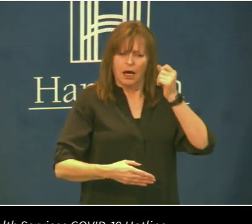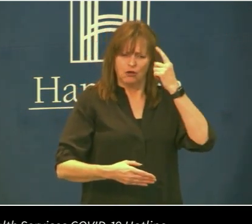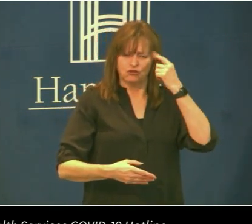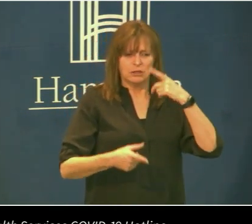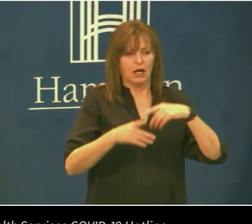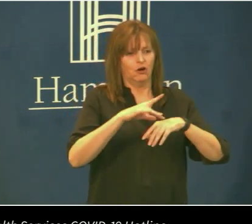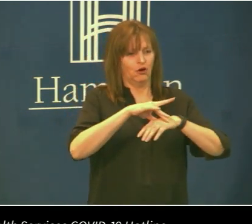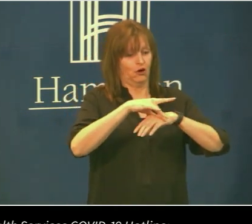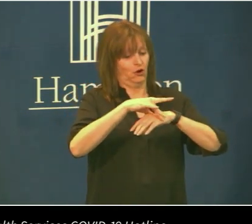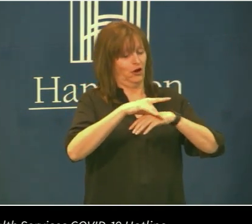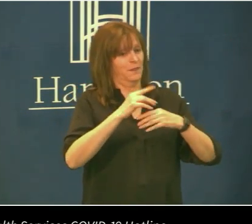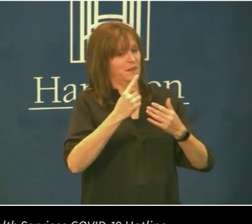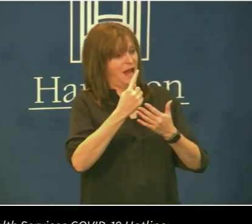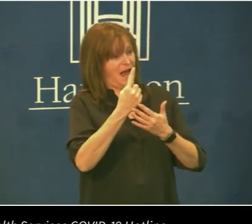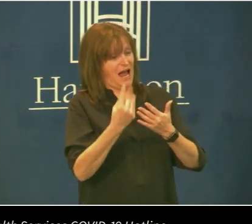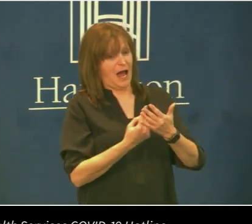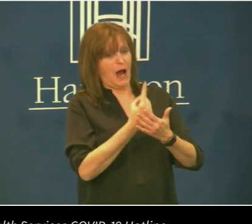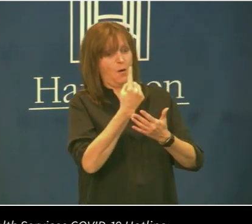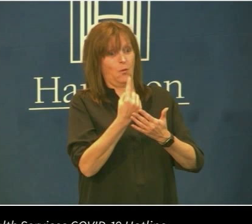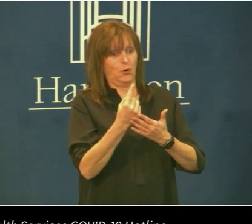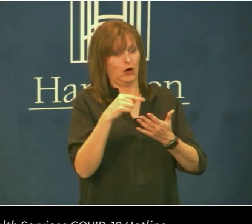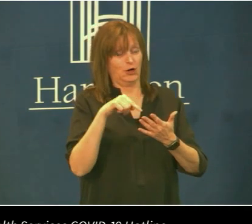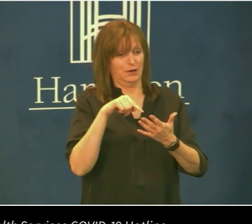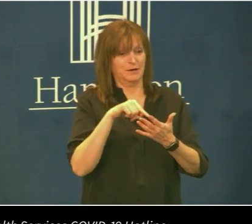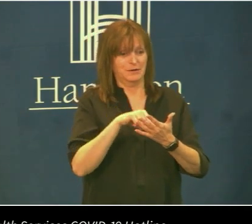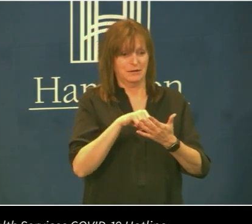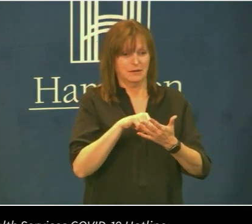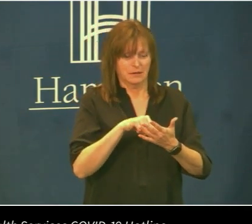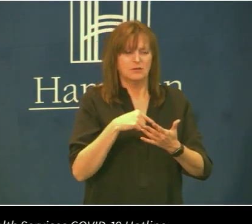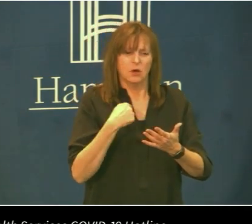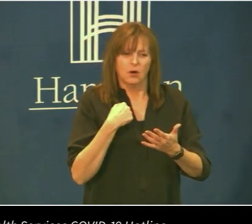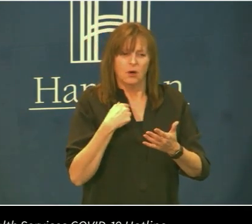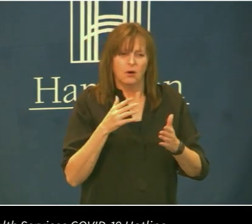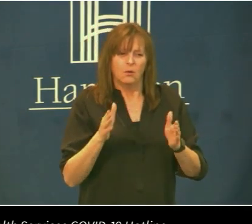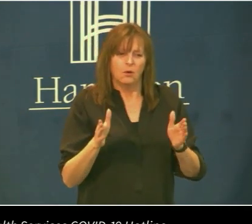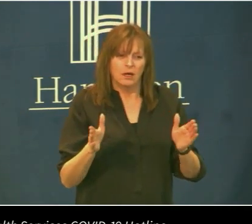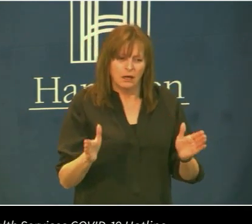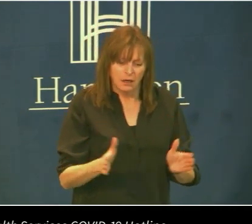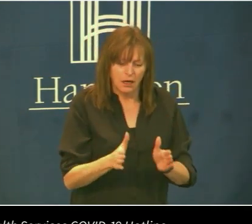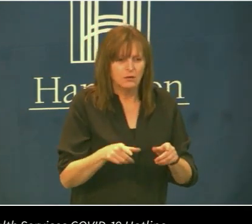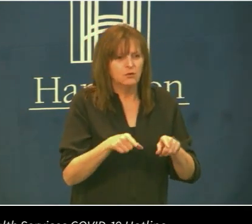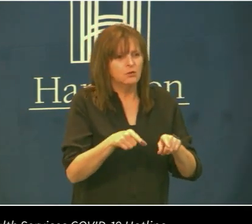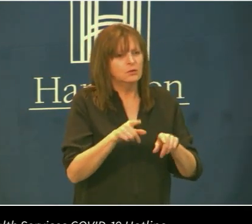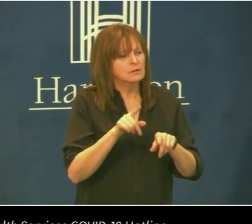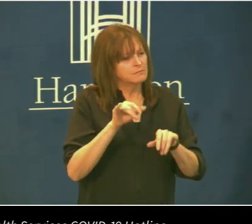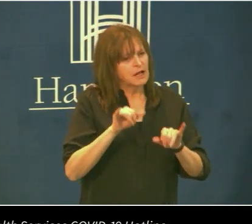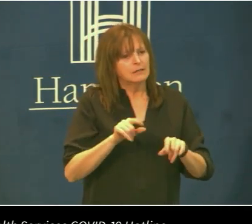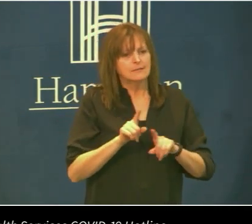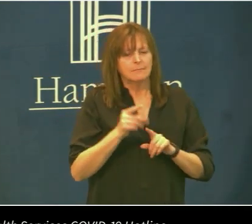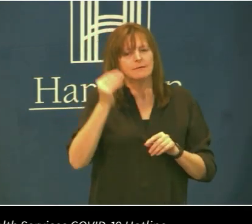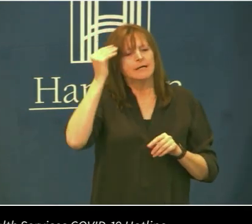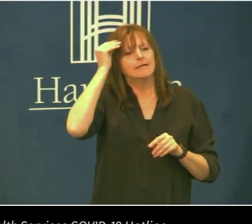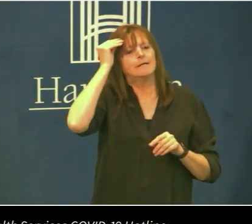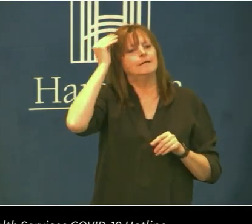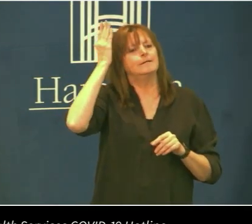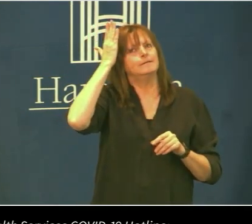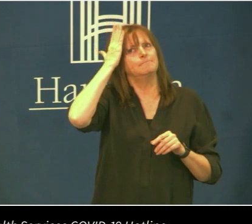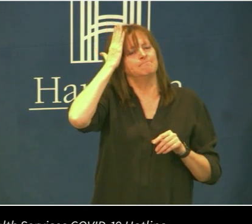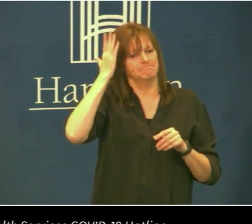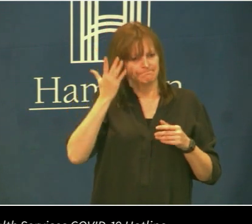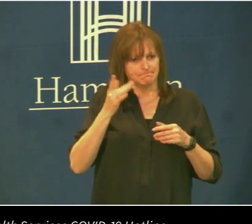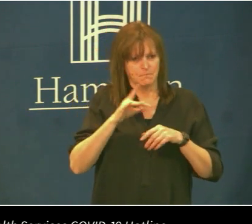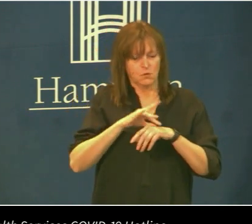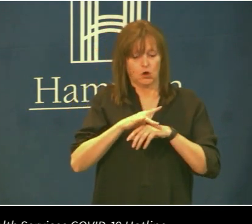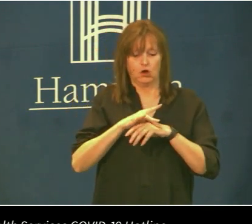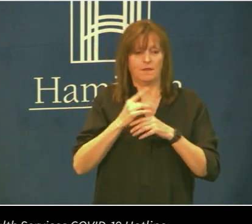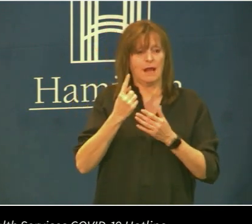that to people's own thoughts and considerations, but in terms of hearing more from the city around Earth Hour this weekend, we'll not